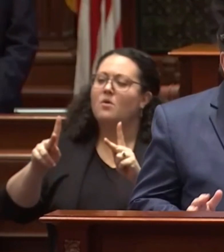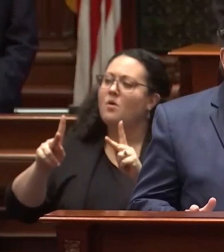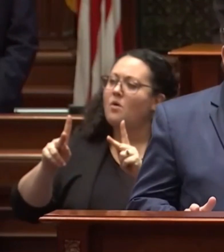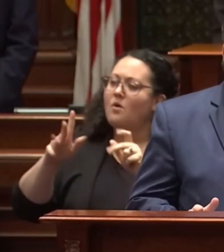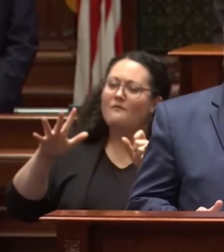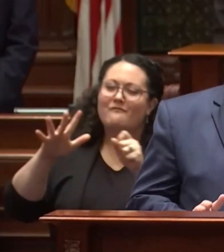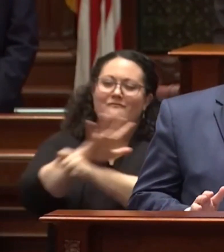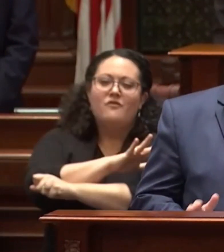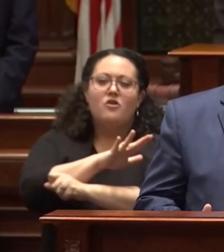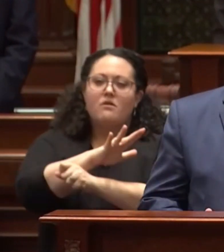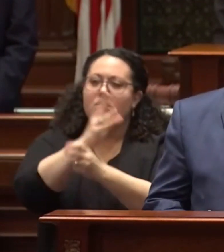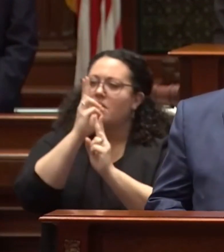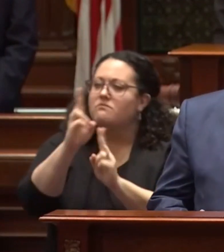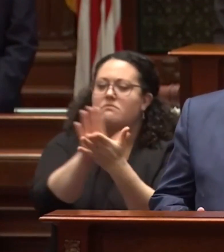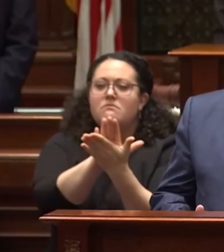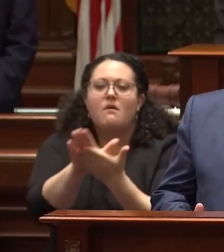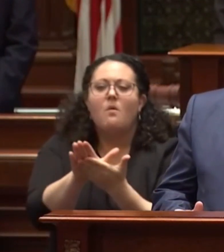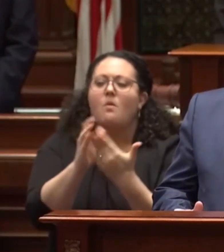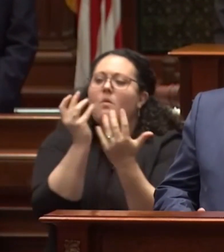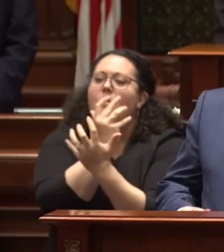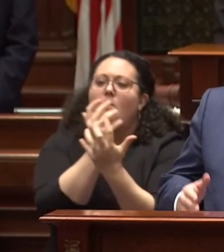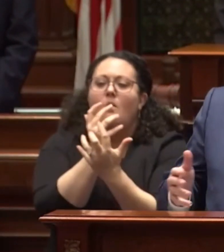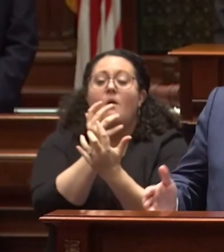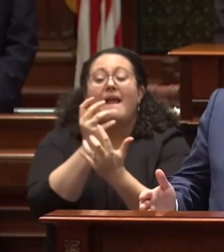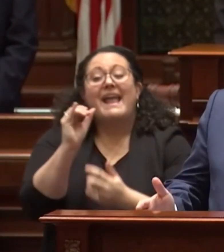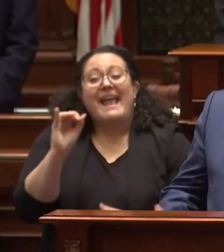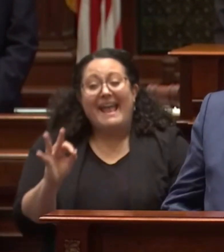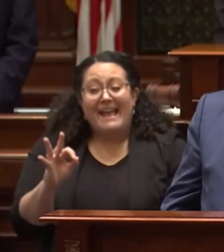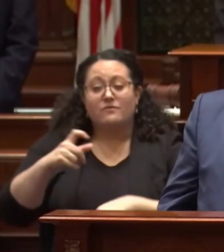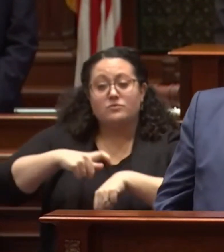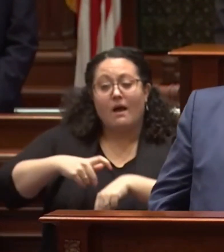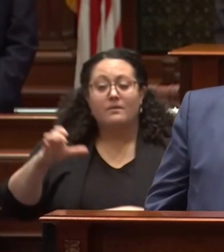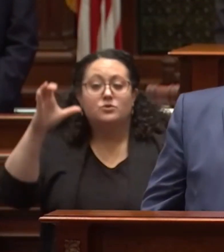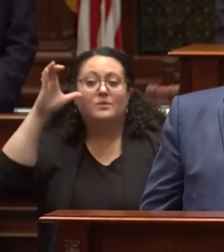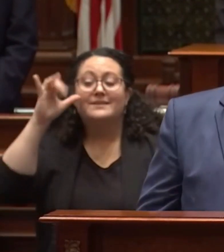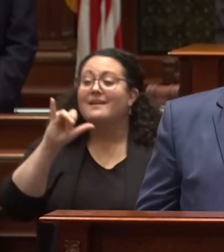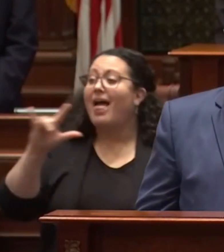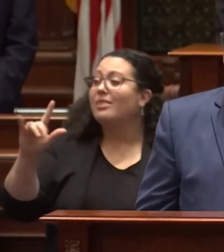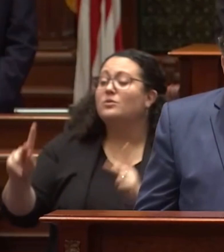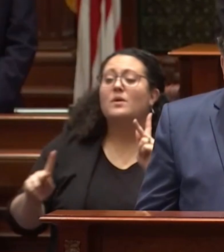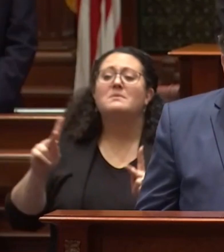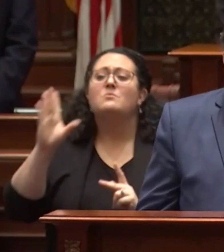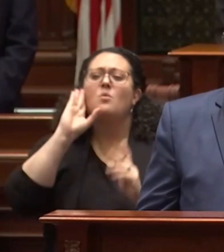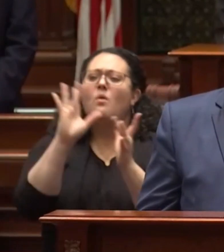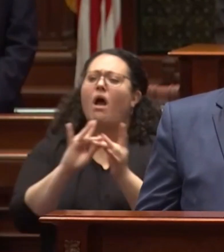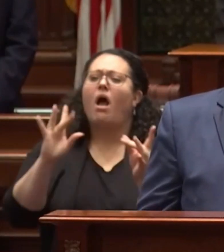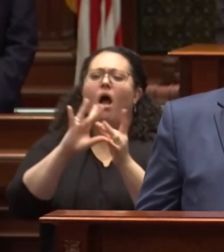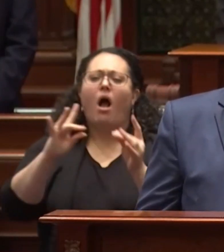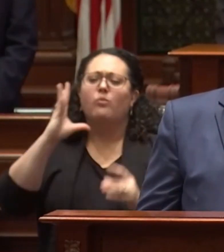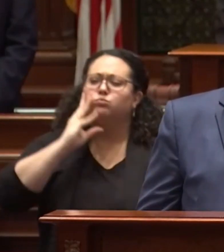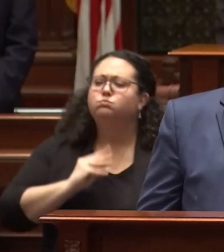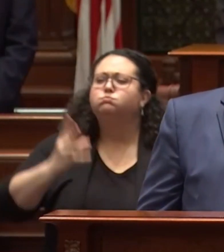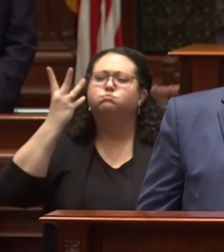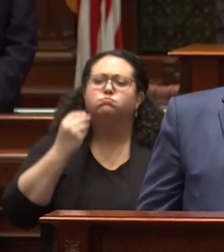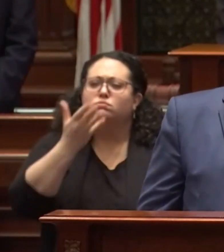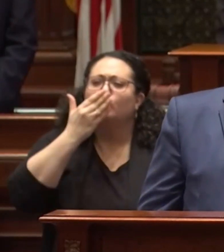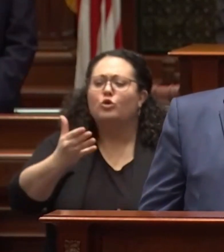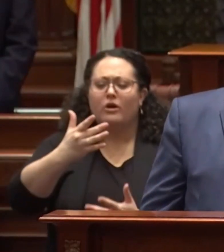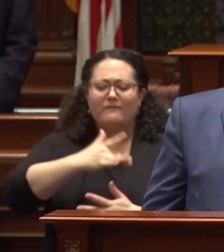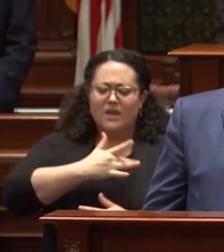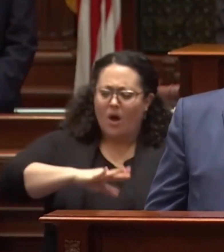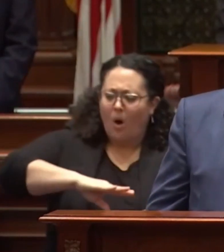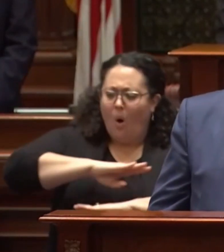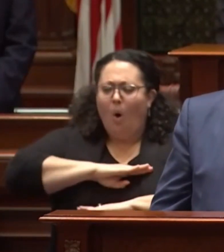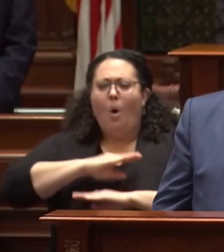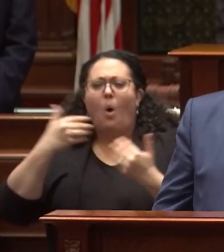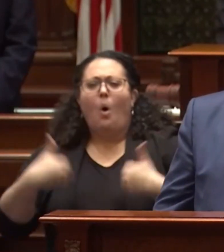exude decency and kindness. And if you take the time to listen, Illinoisans will tell you rich and rewarding stories about